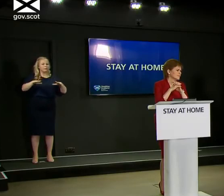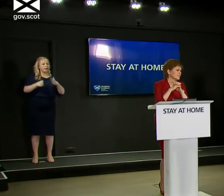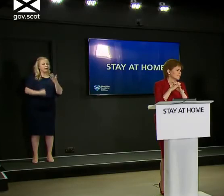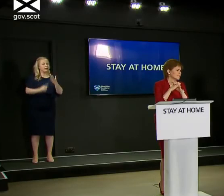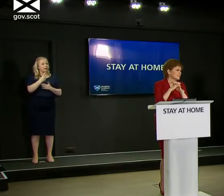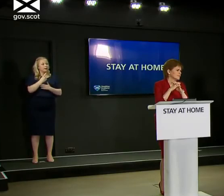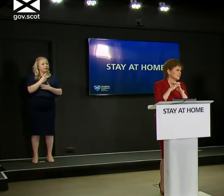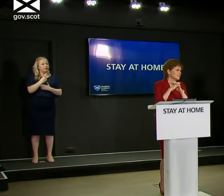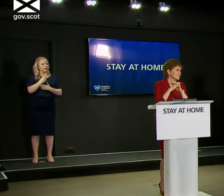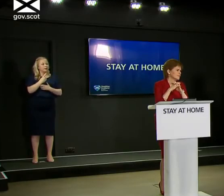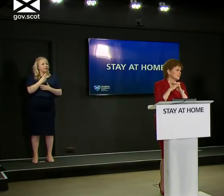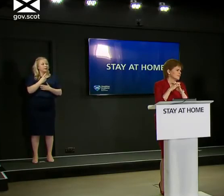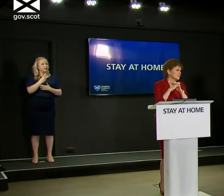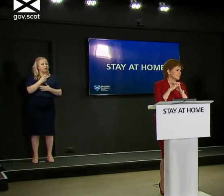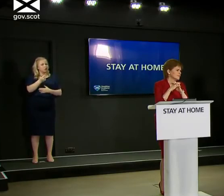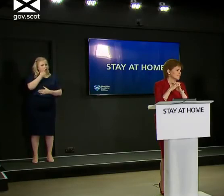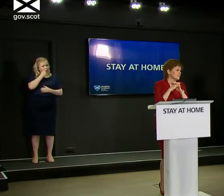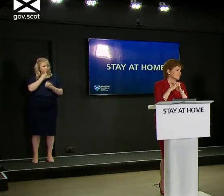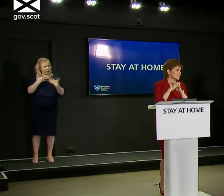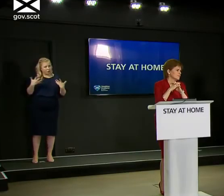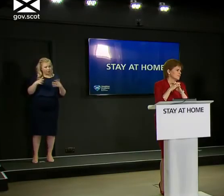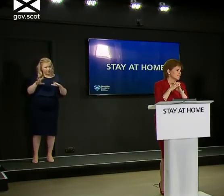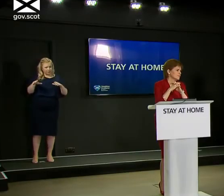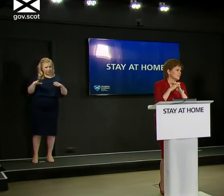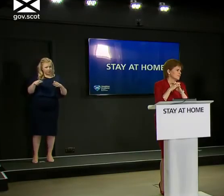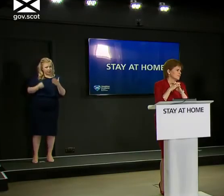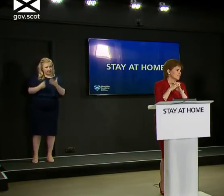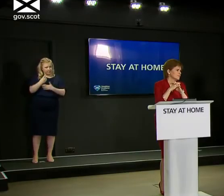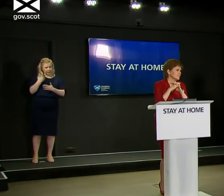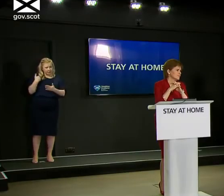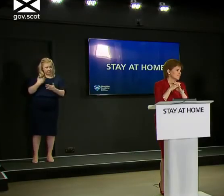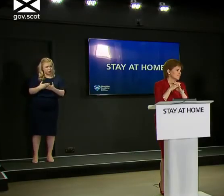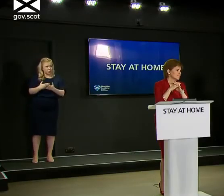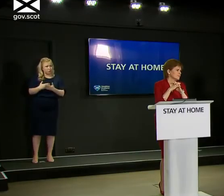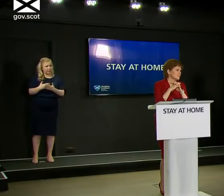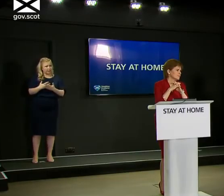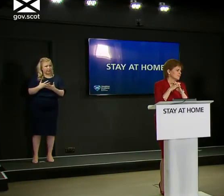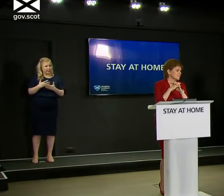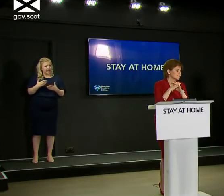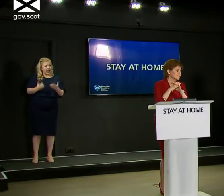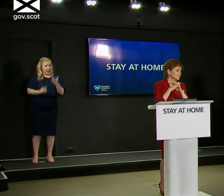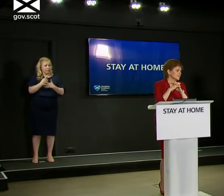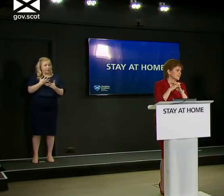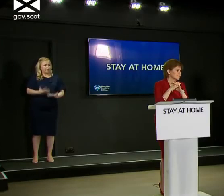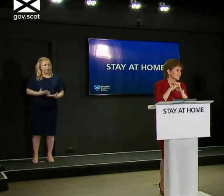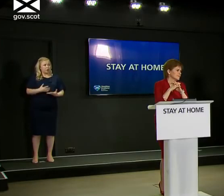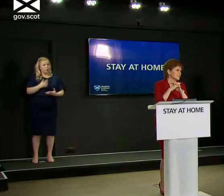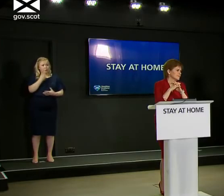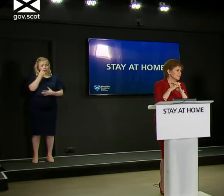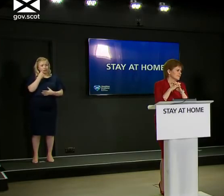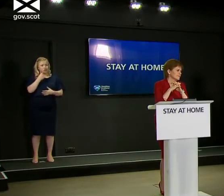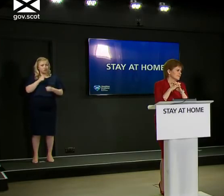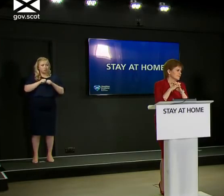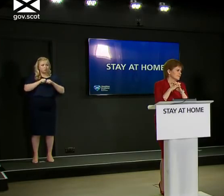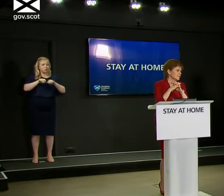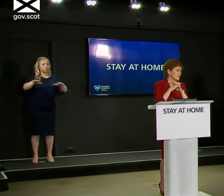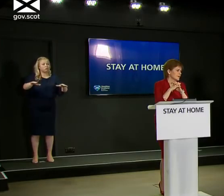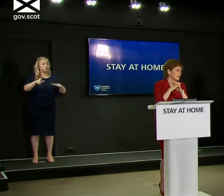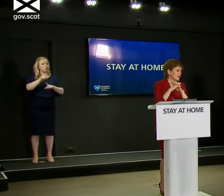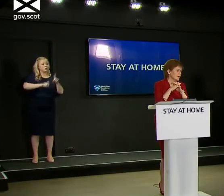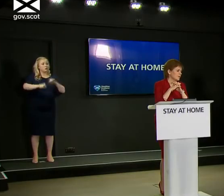of how many of these are sort of currently live, as it were, that might be fueling community